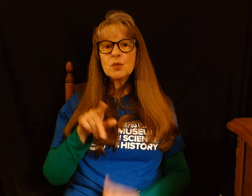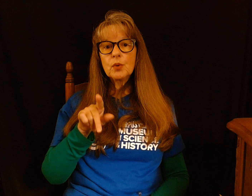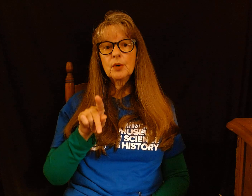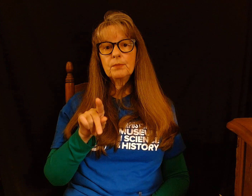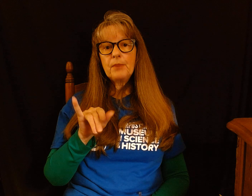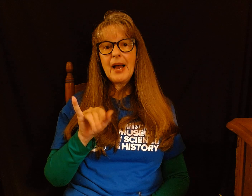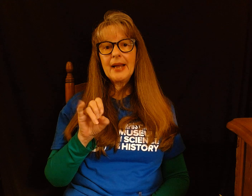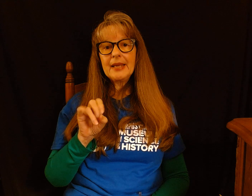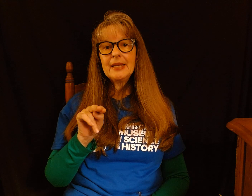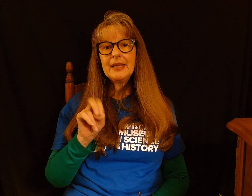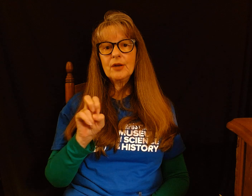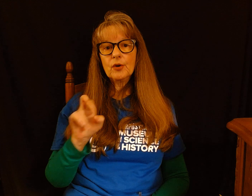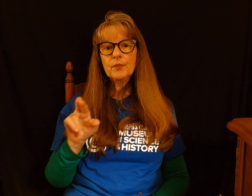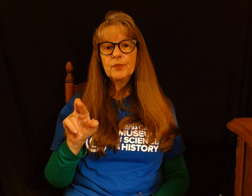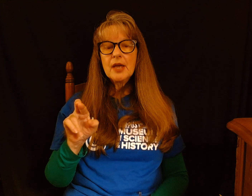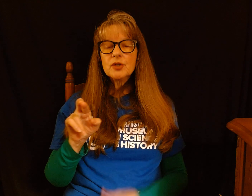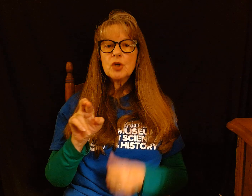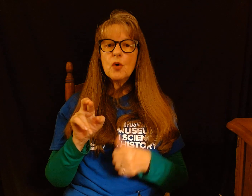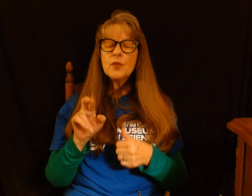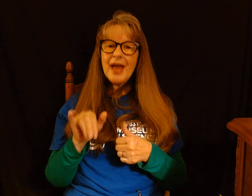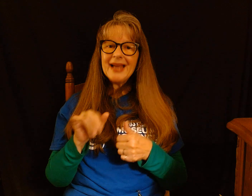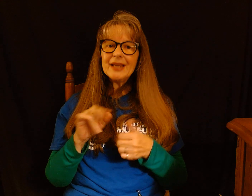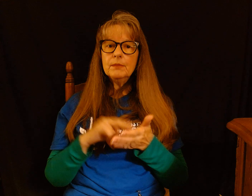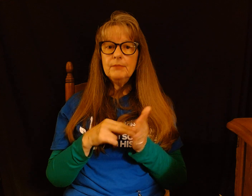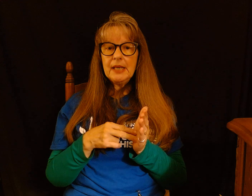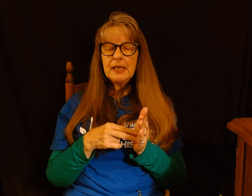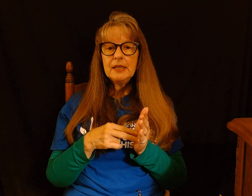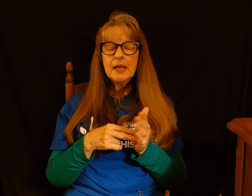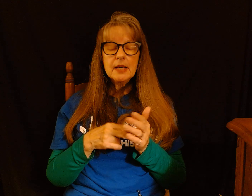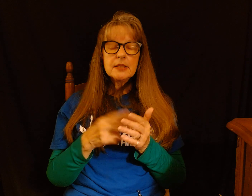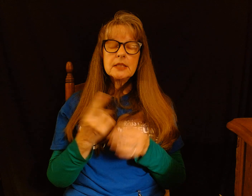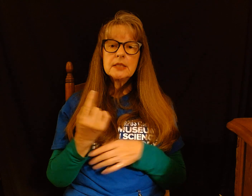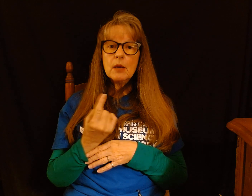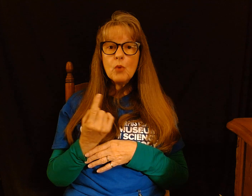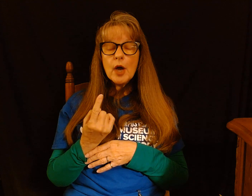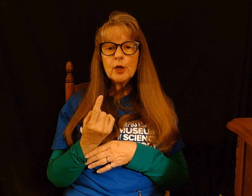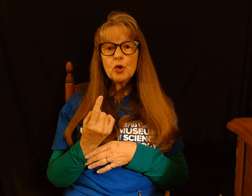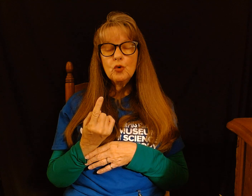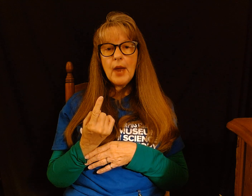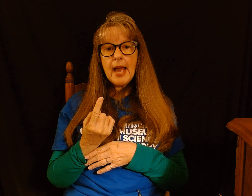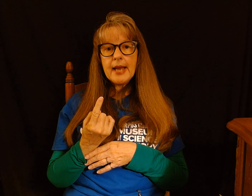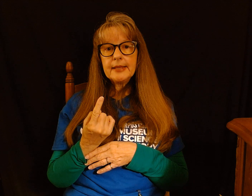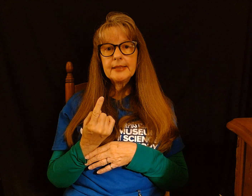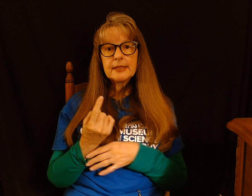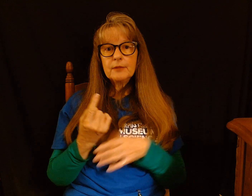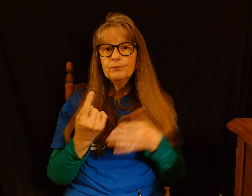word pioneer. So that could mean someone who has